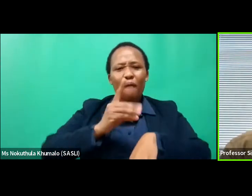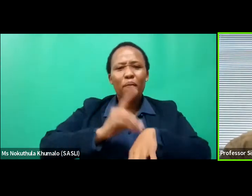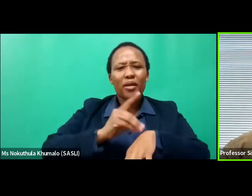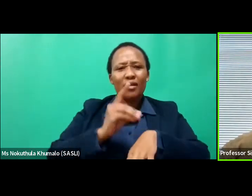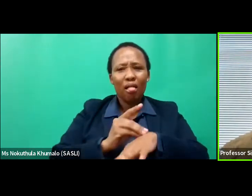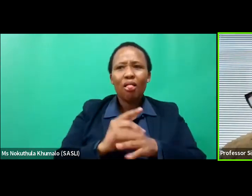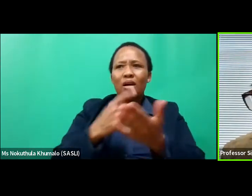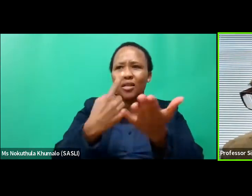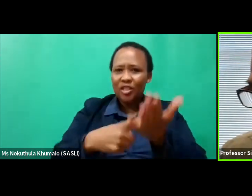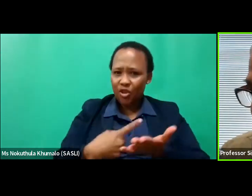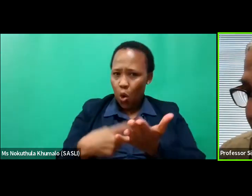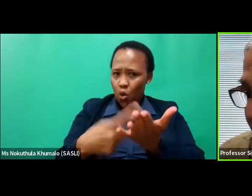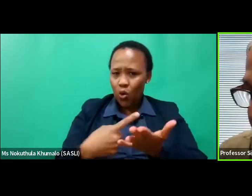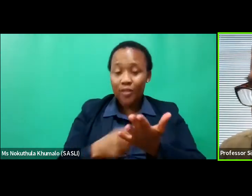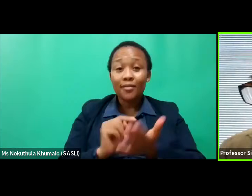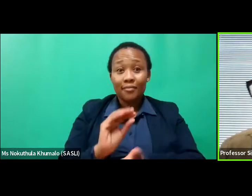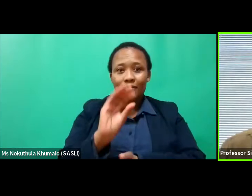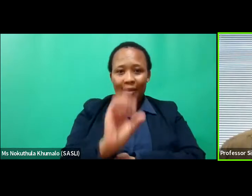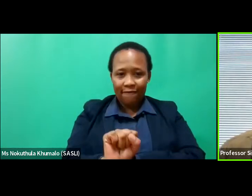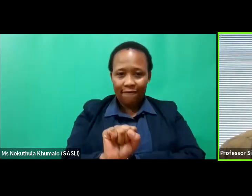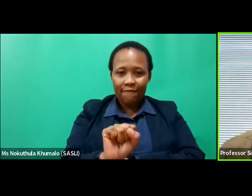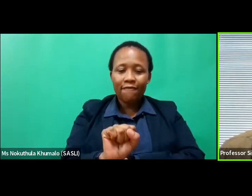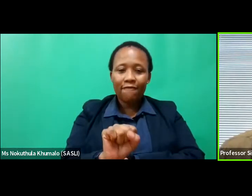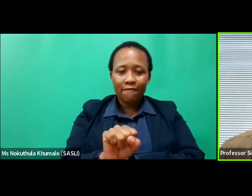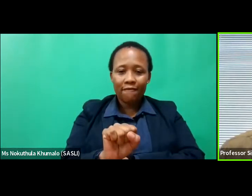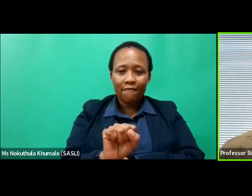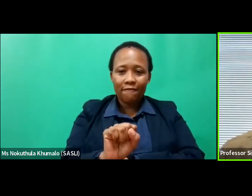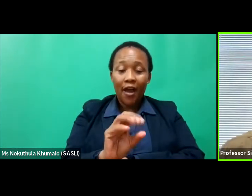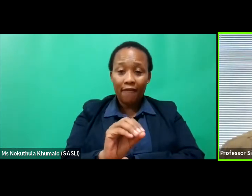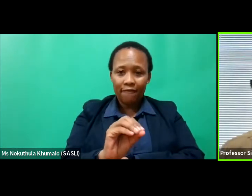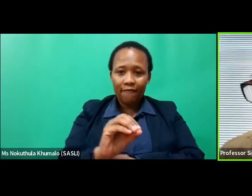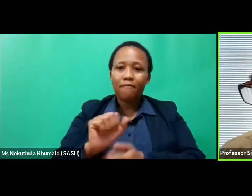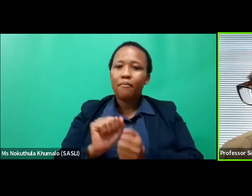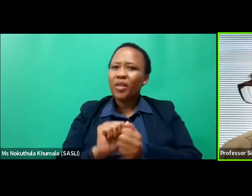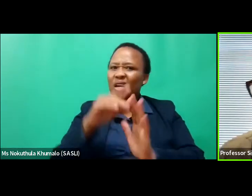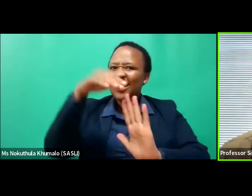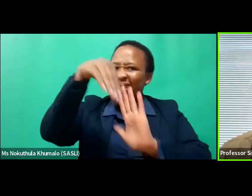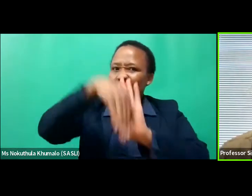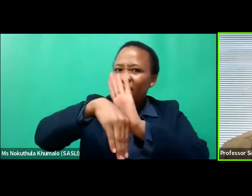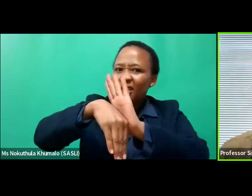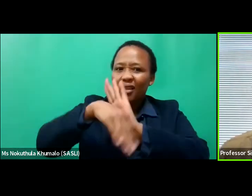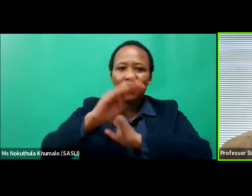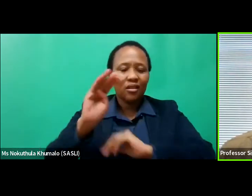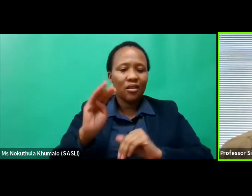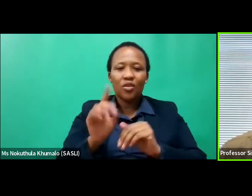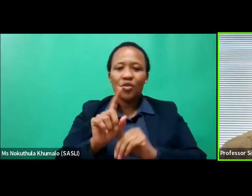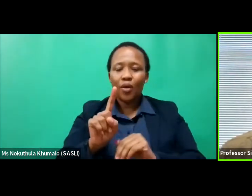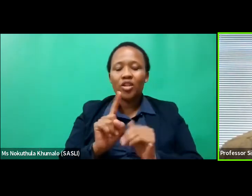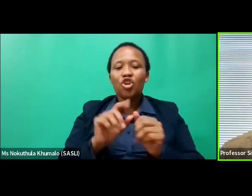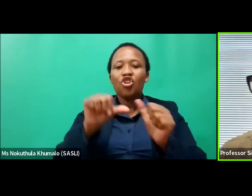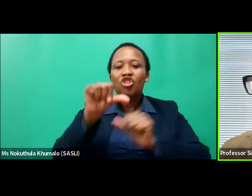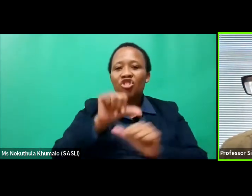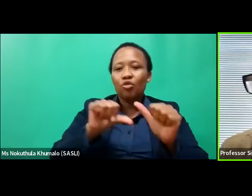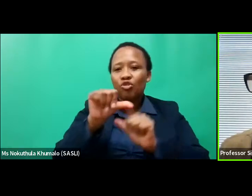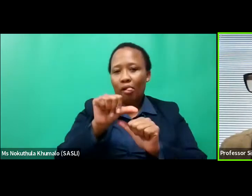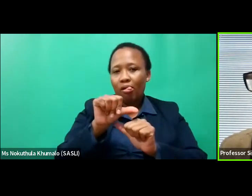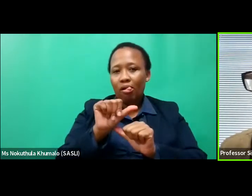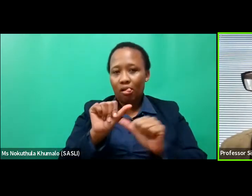disability, it looks at individual deficit, it's a social construct. It was written at a